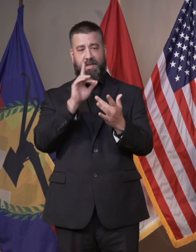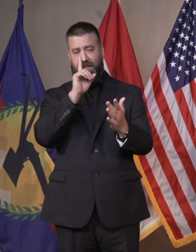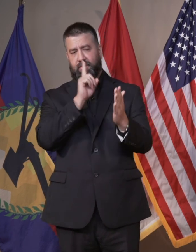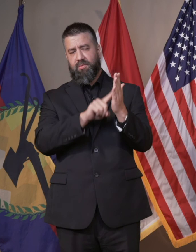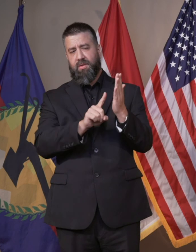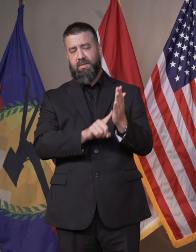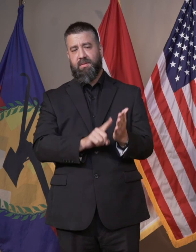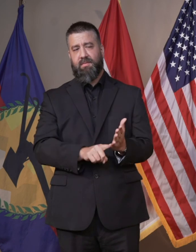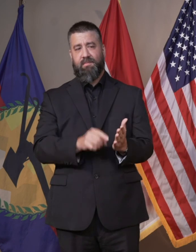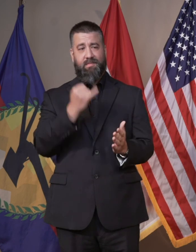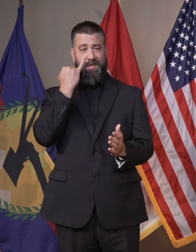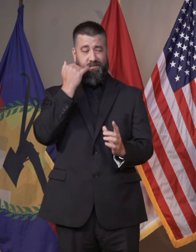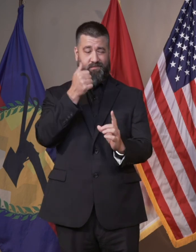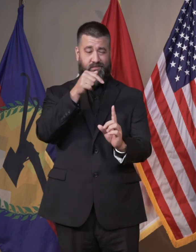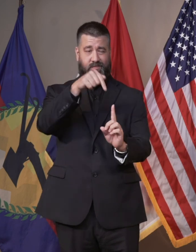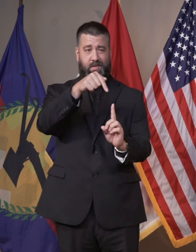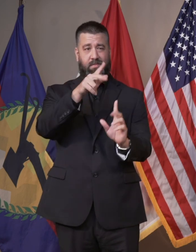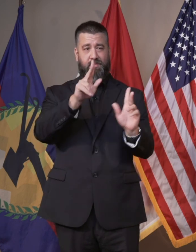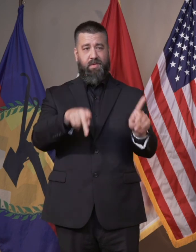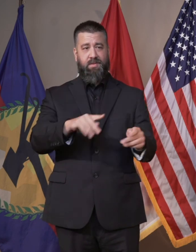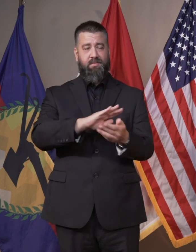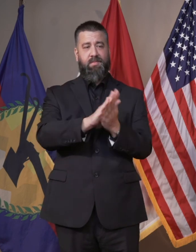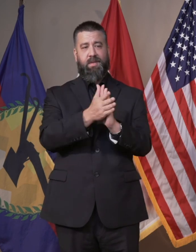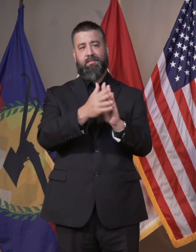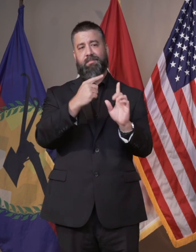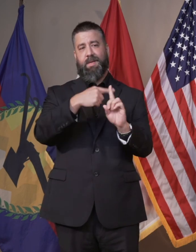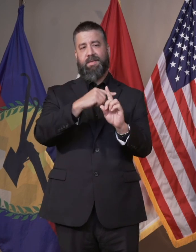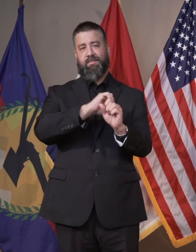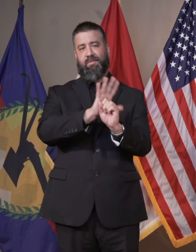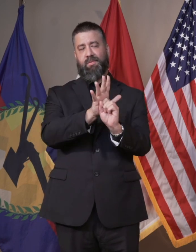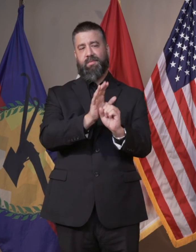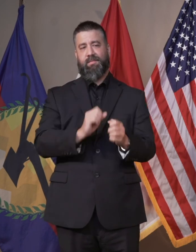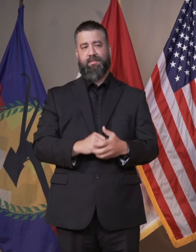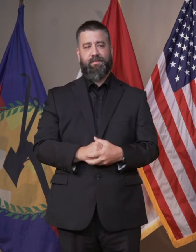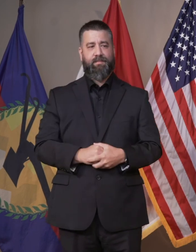positive who's involved in any sort of youth sports.